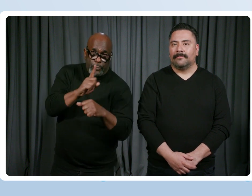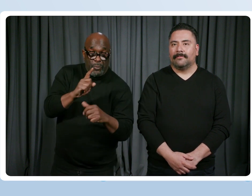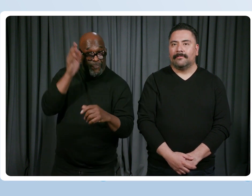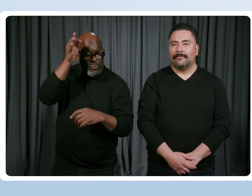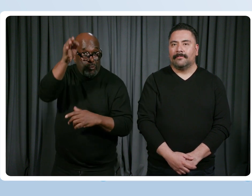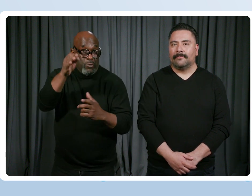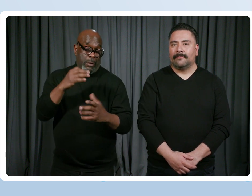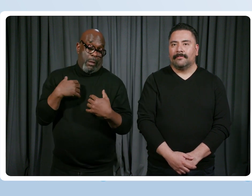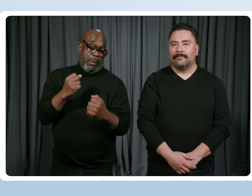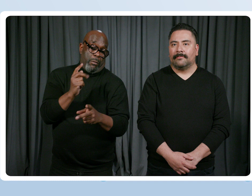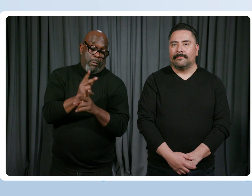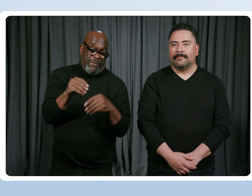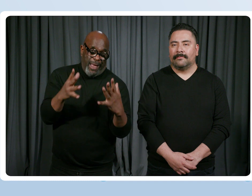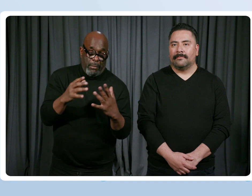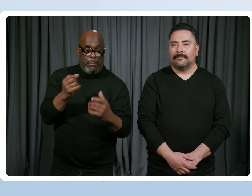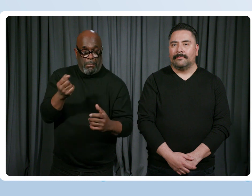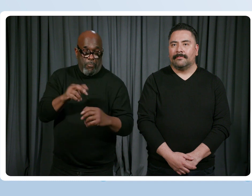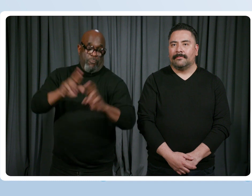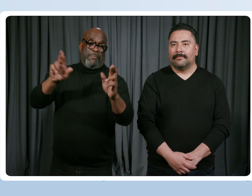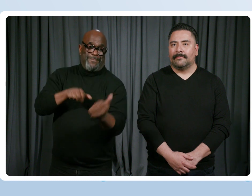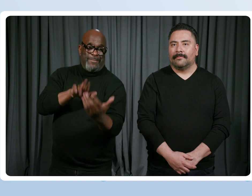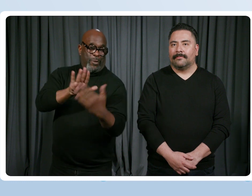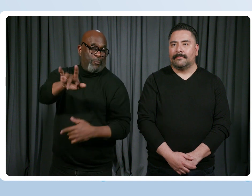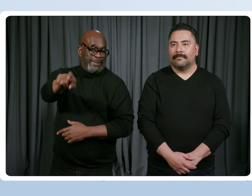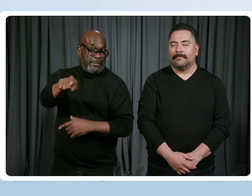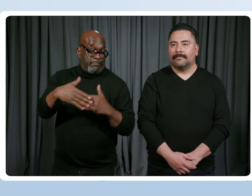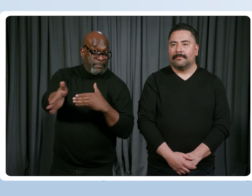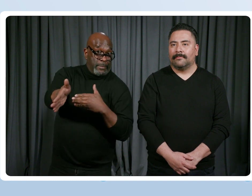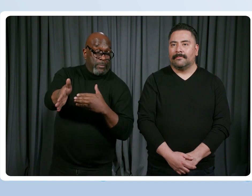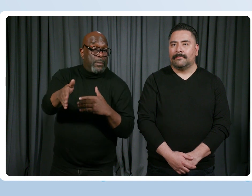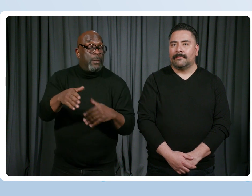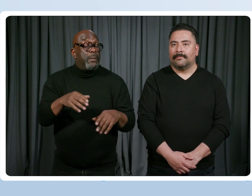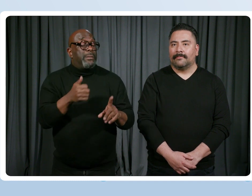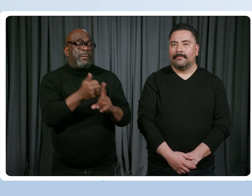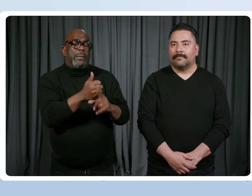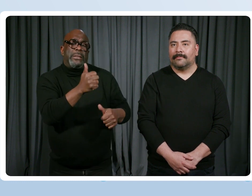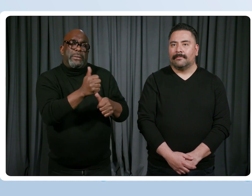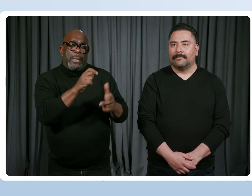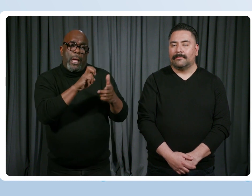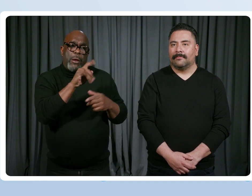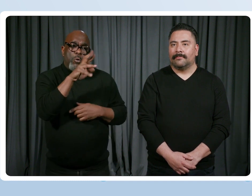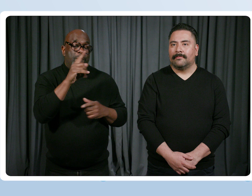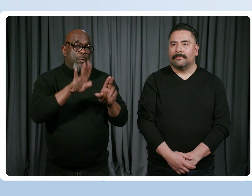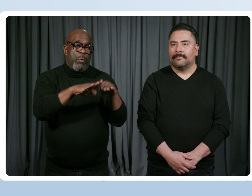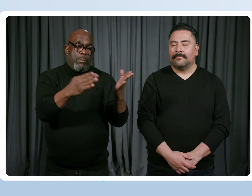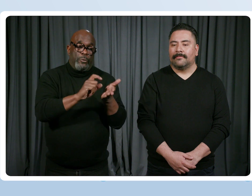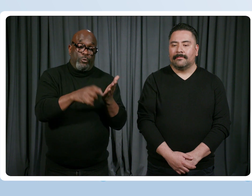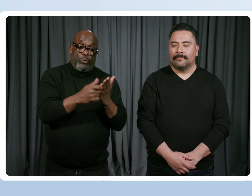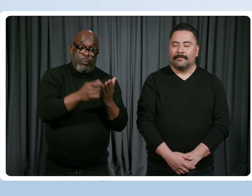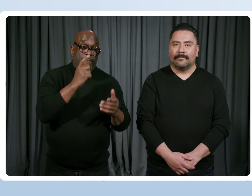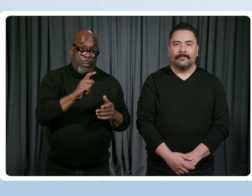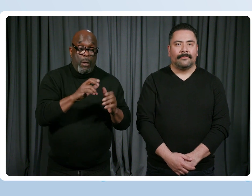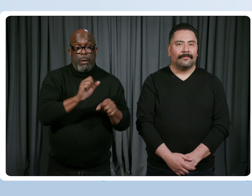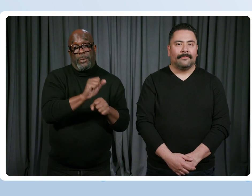providers are prepared to meet the needs of this population. Dr. Bathje serves as assistant editor for the Open Journal of Occupational